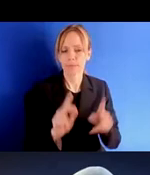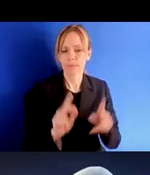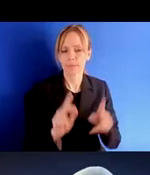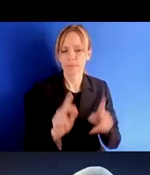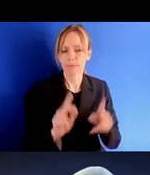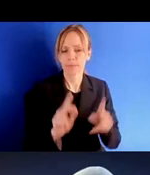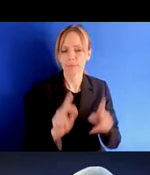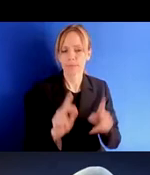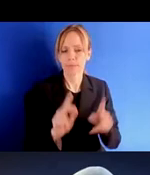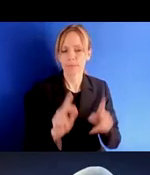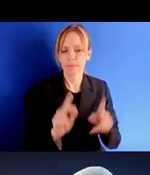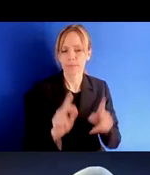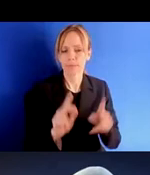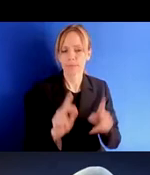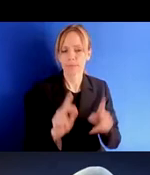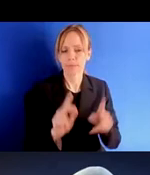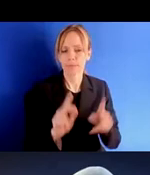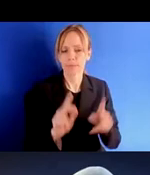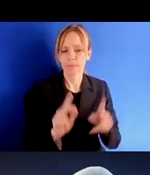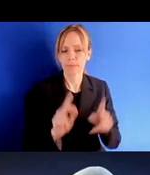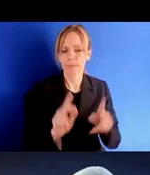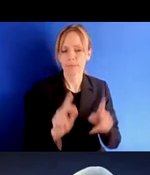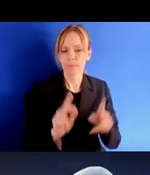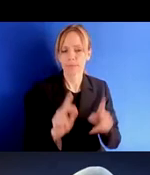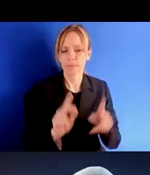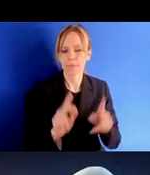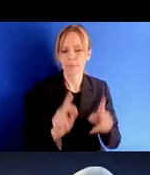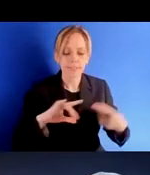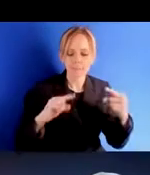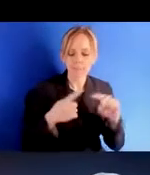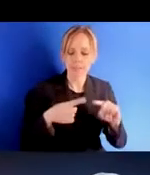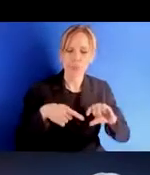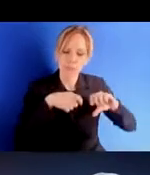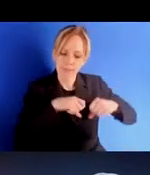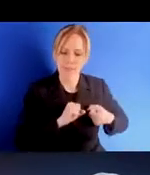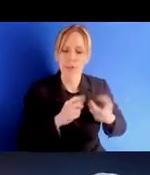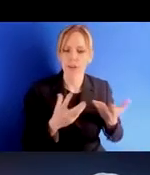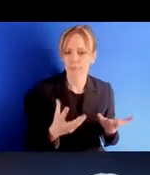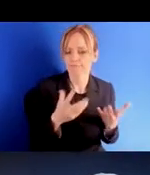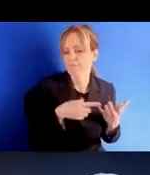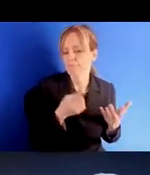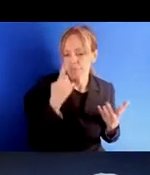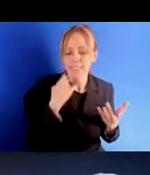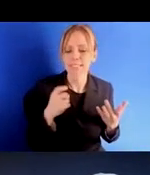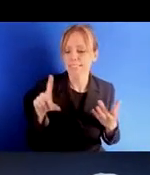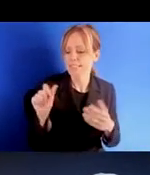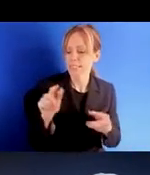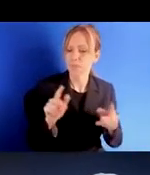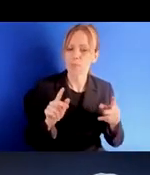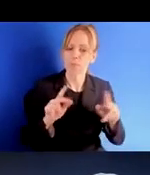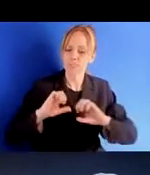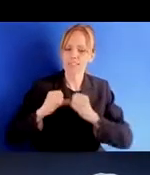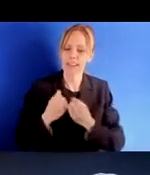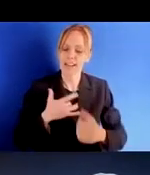share experiences of pain or suffering, lest the disabled society be discomforted and reject us all. And